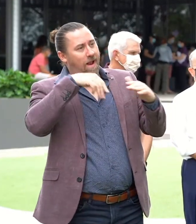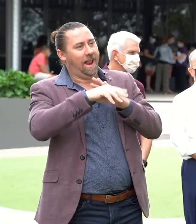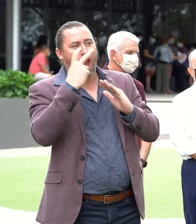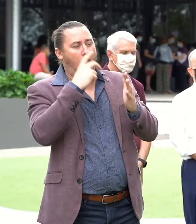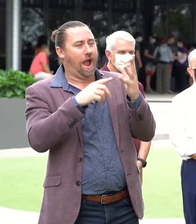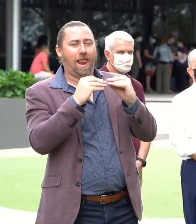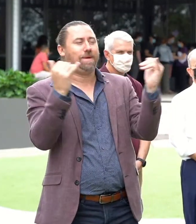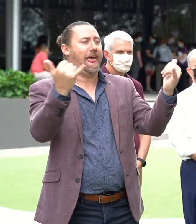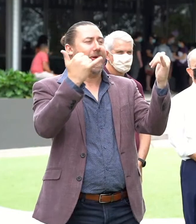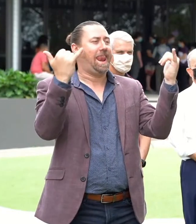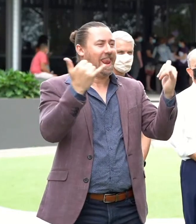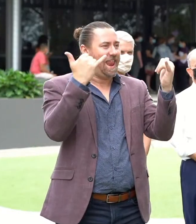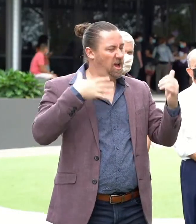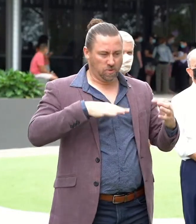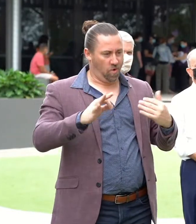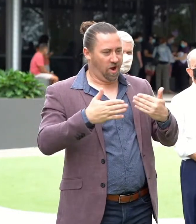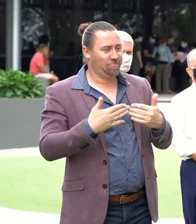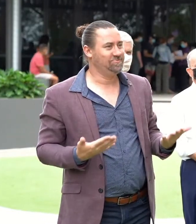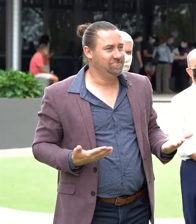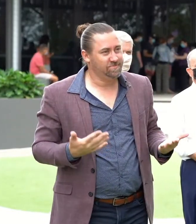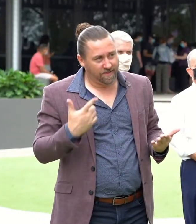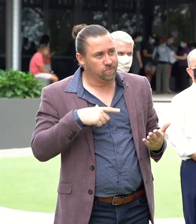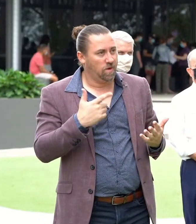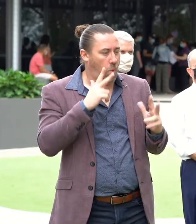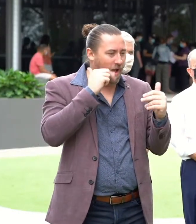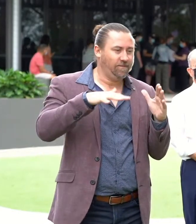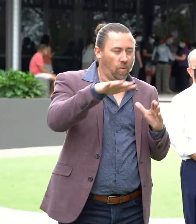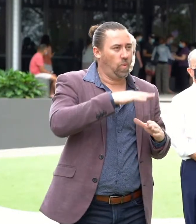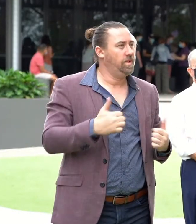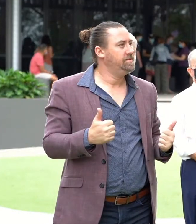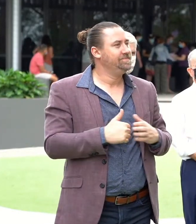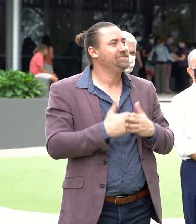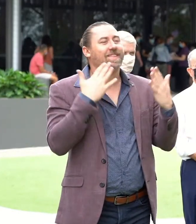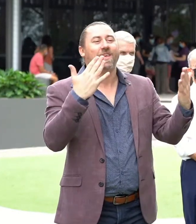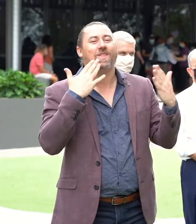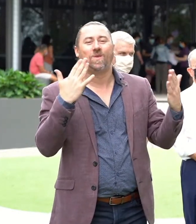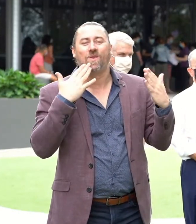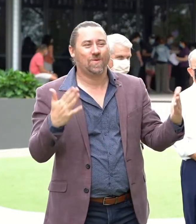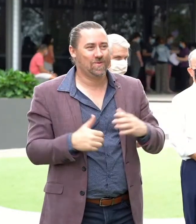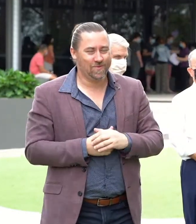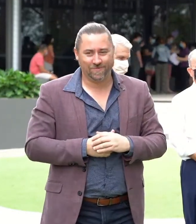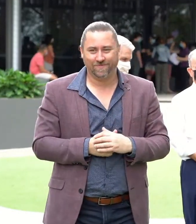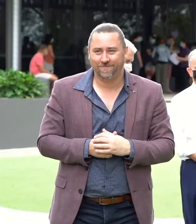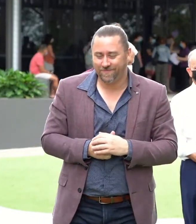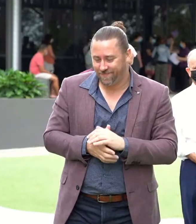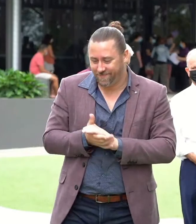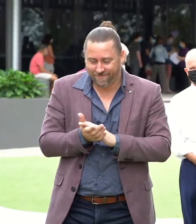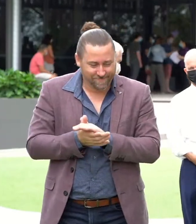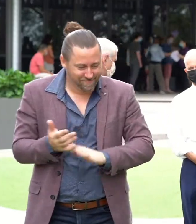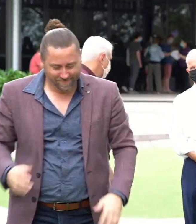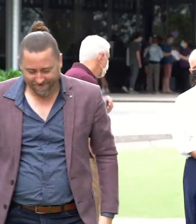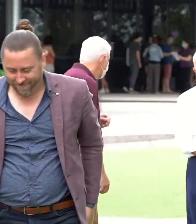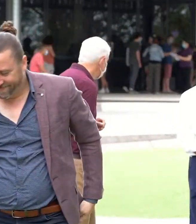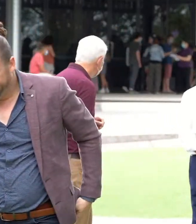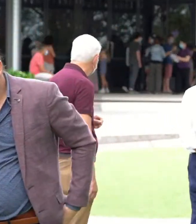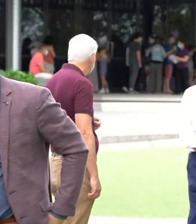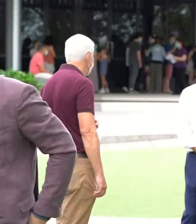obviously a very healthy staff and workers as well. Thank you, everyone. Thank you.